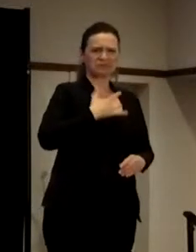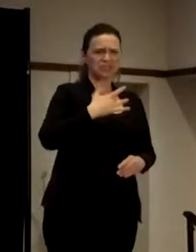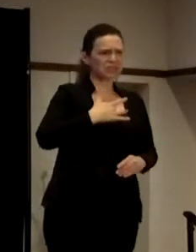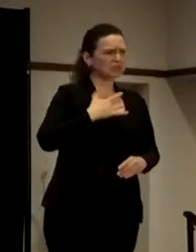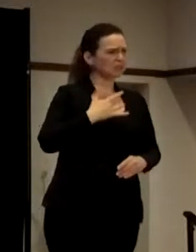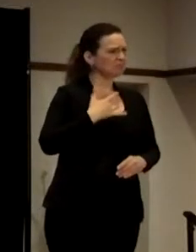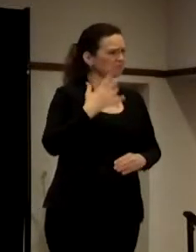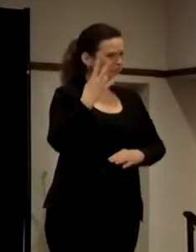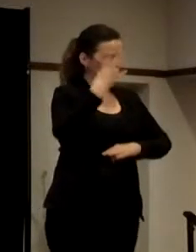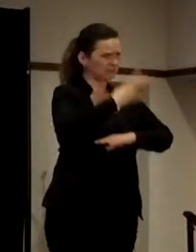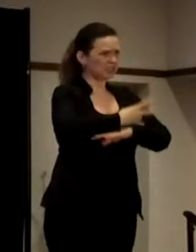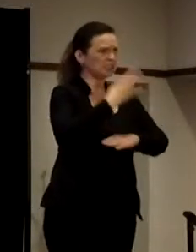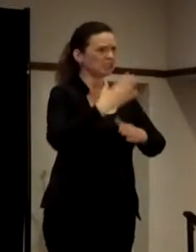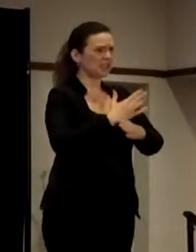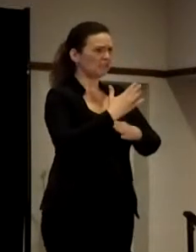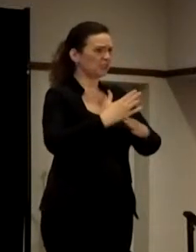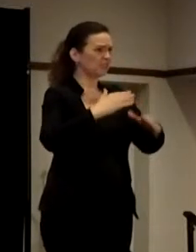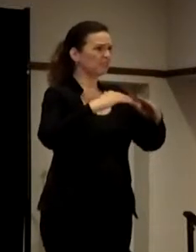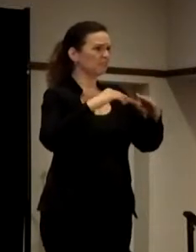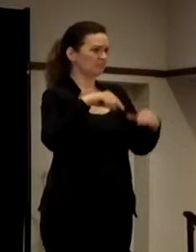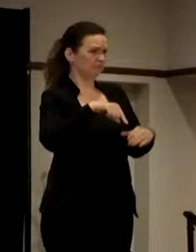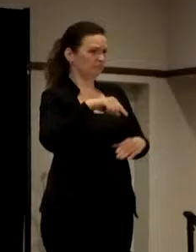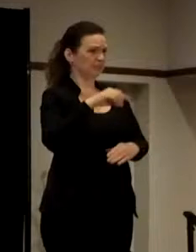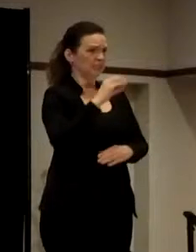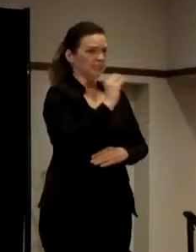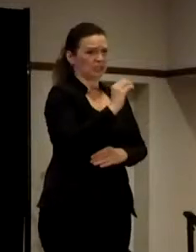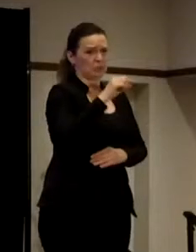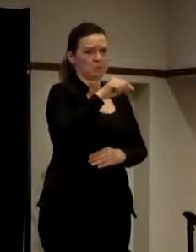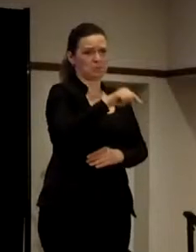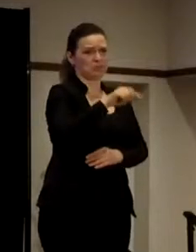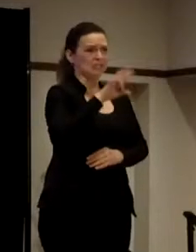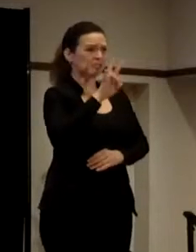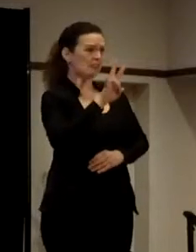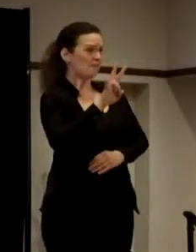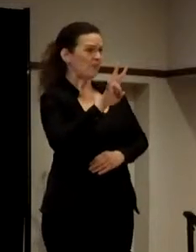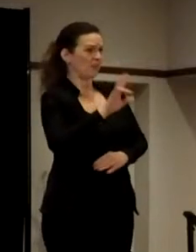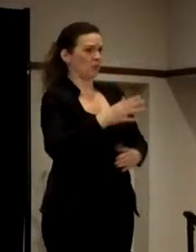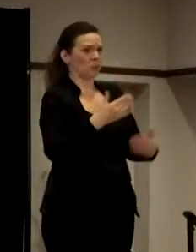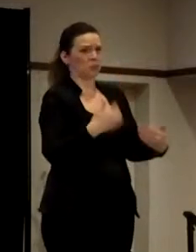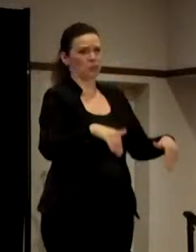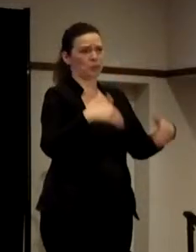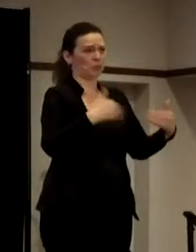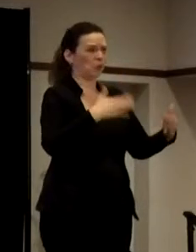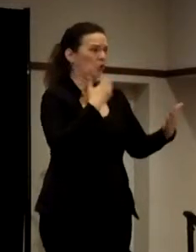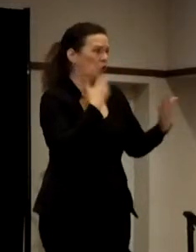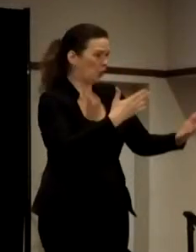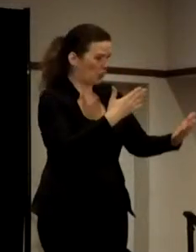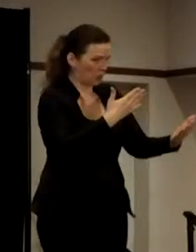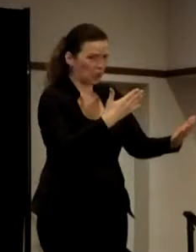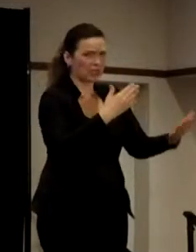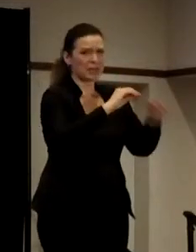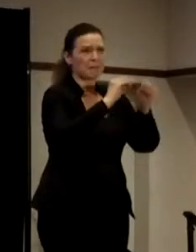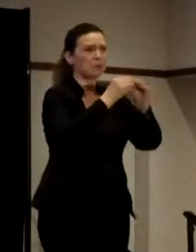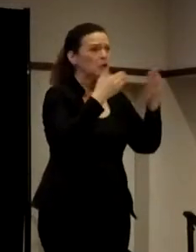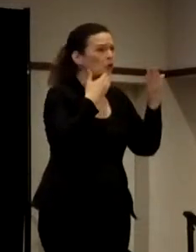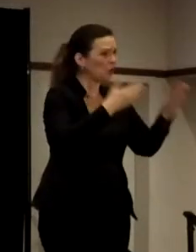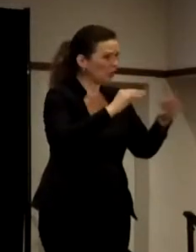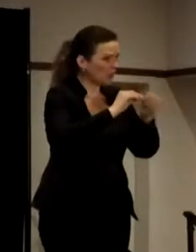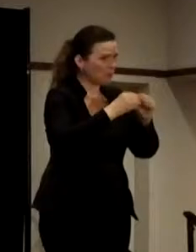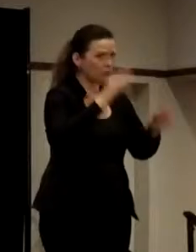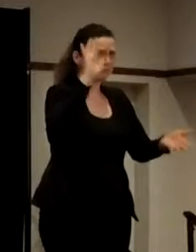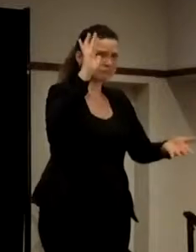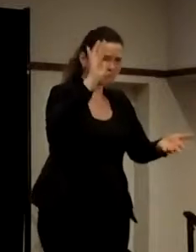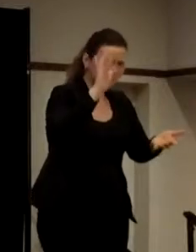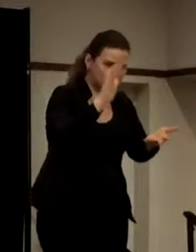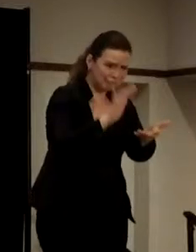was below 0.7. So really, really good that our community is where it is. Our caseloads